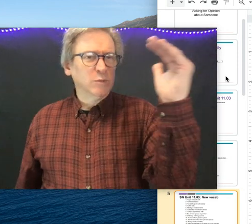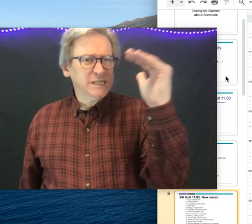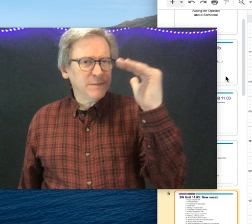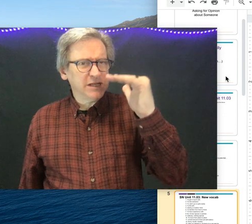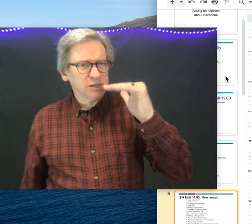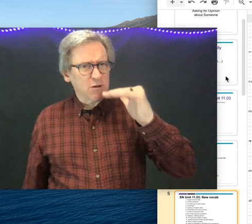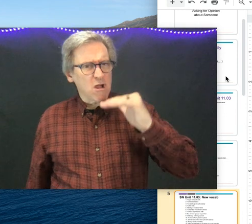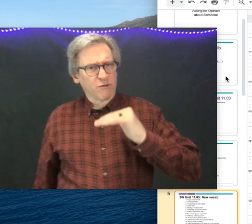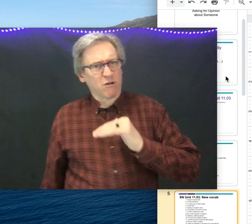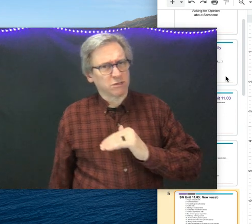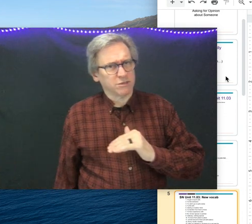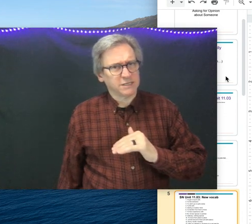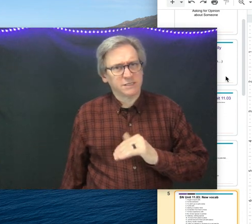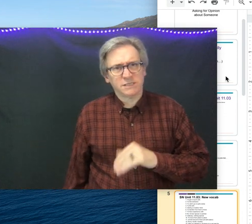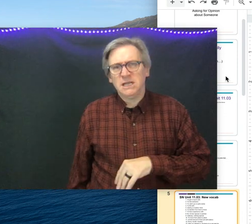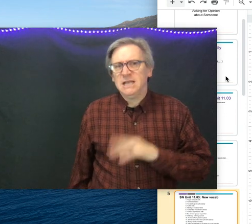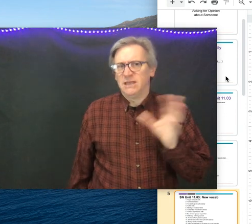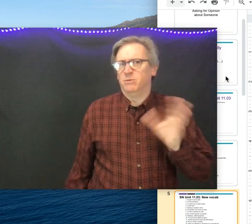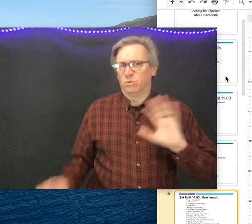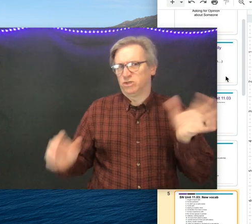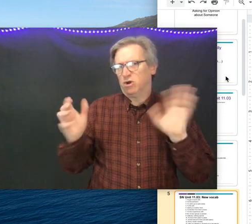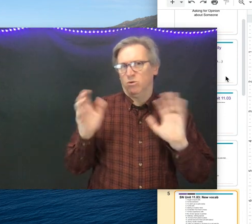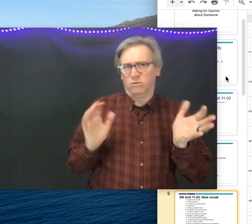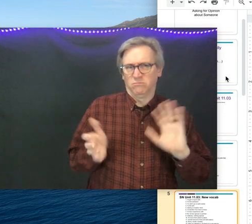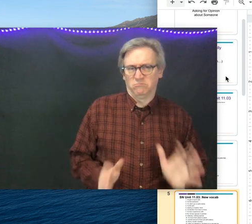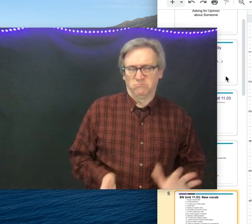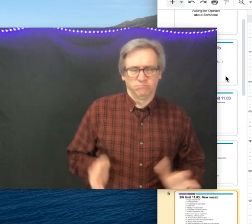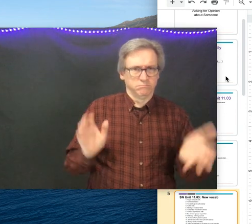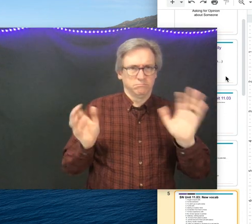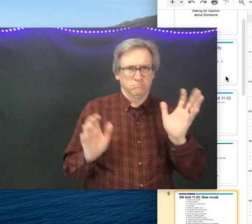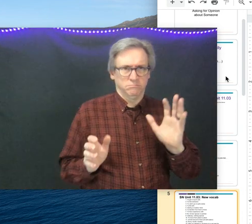And again, with some of these, there are other alternates. And the book will show...